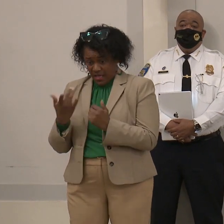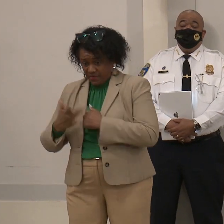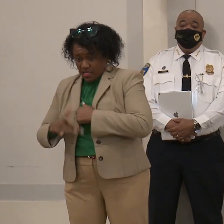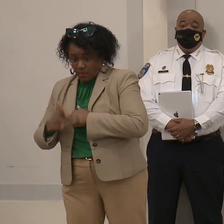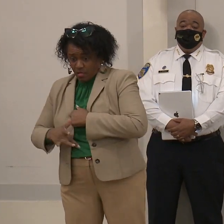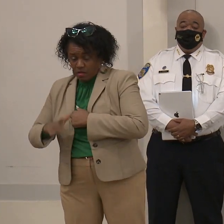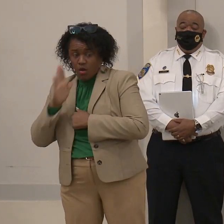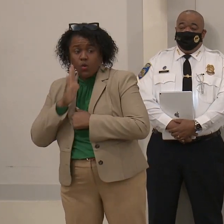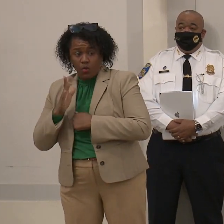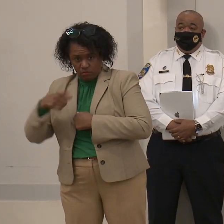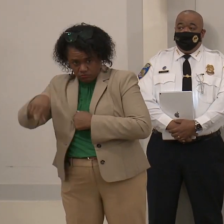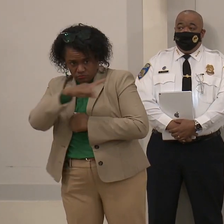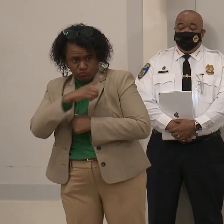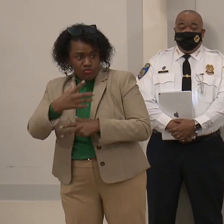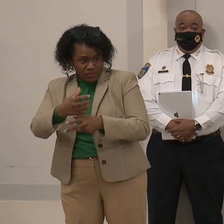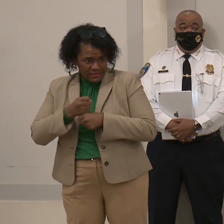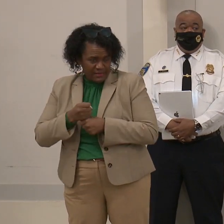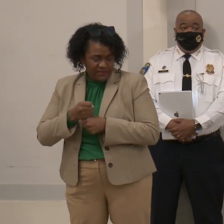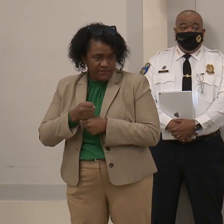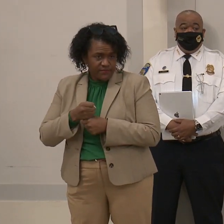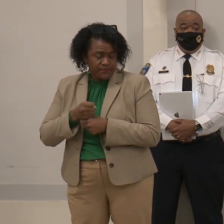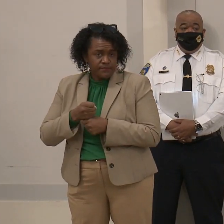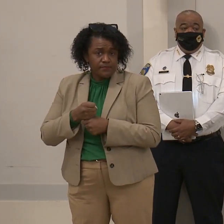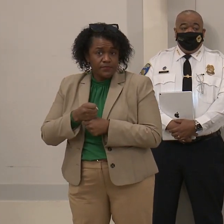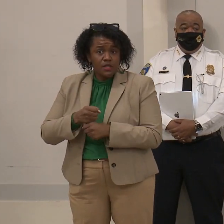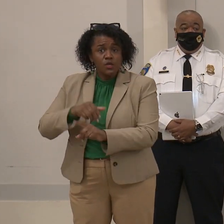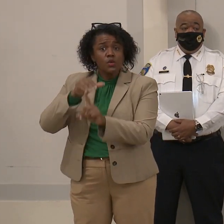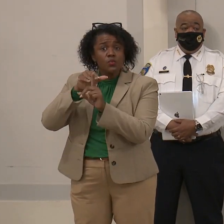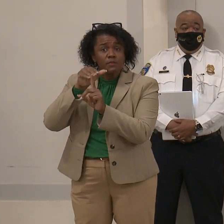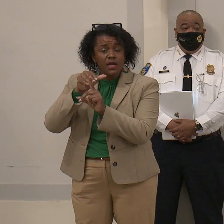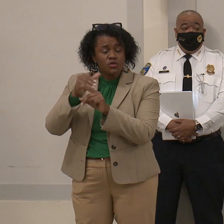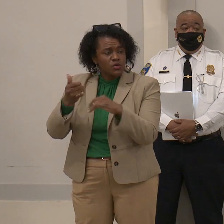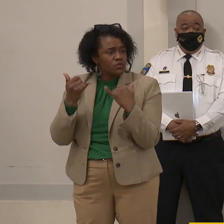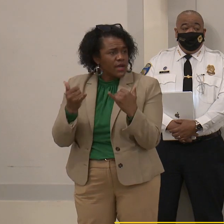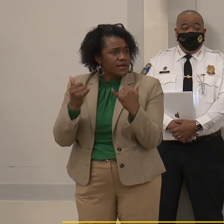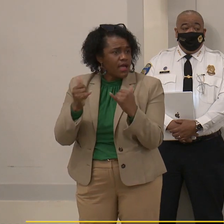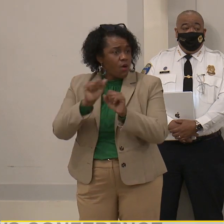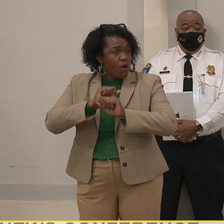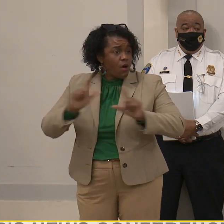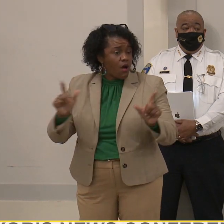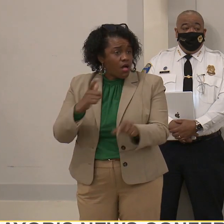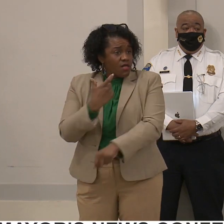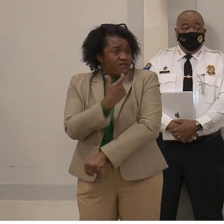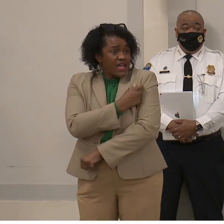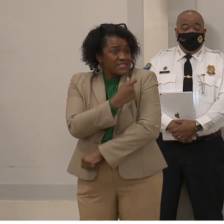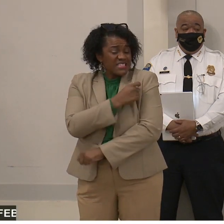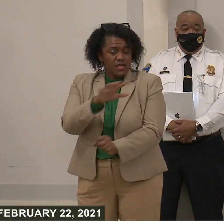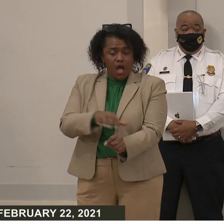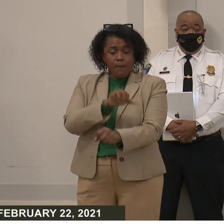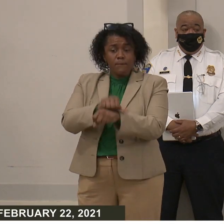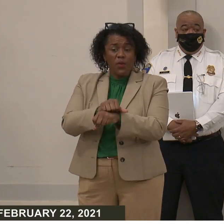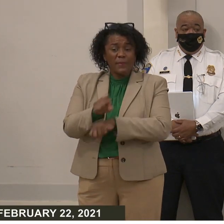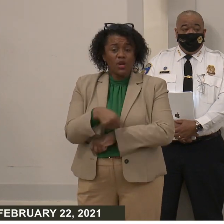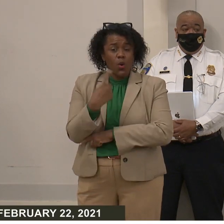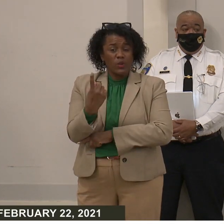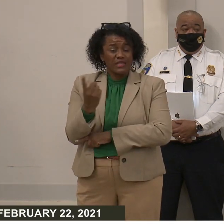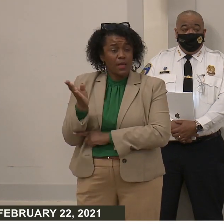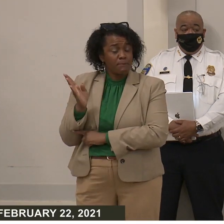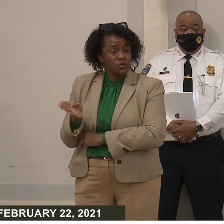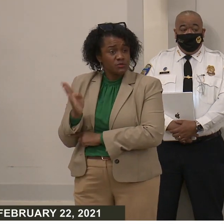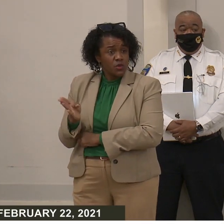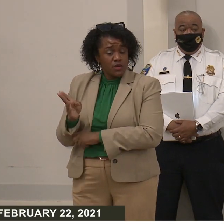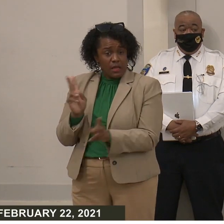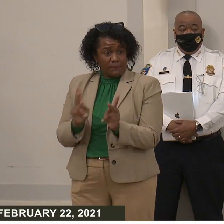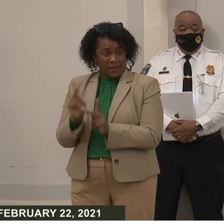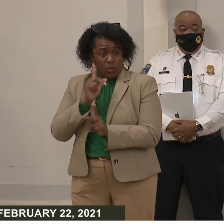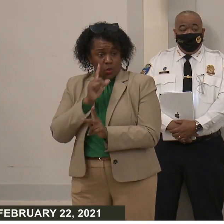are well positioned to receive one. As a reminder, at this time, all vaccines are by appointment only in Baltimore, and eligible